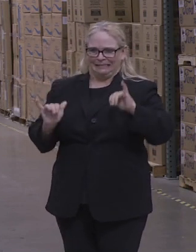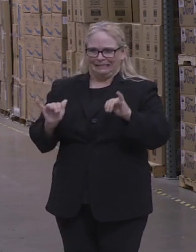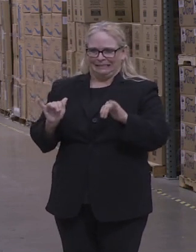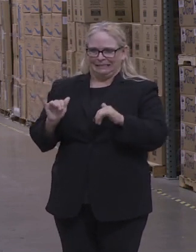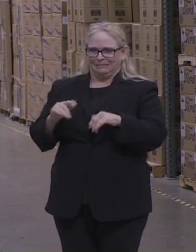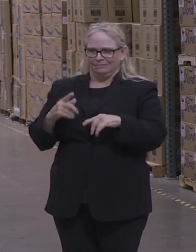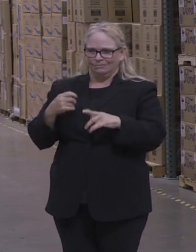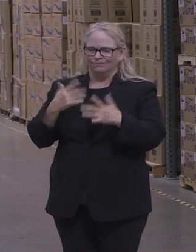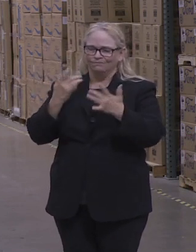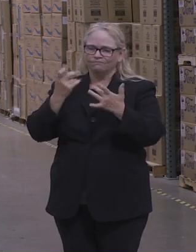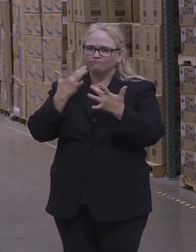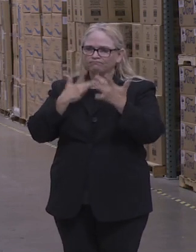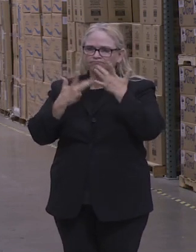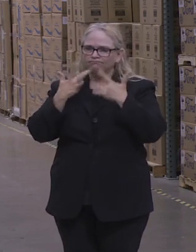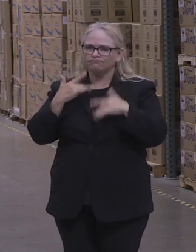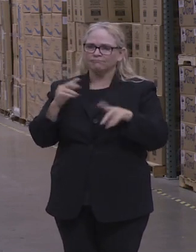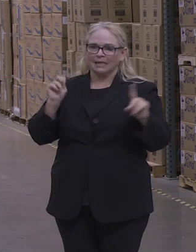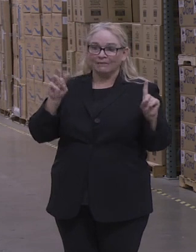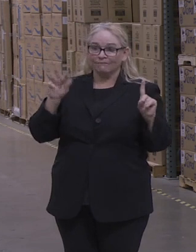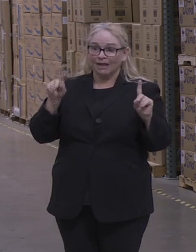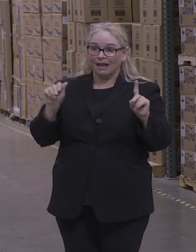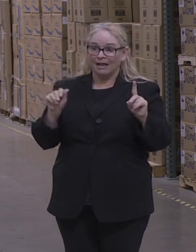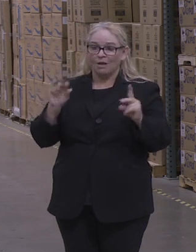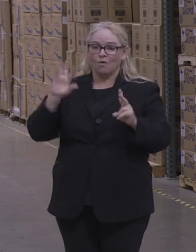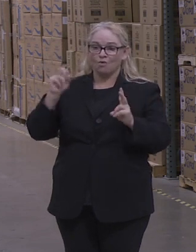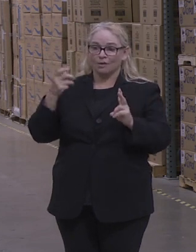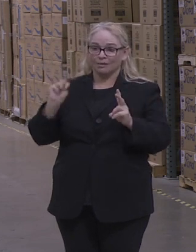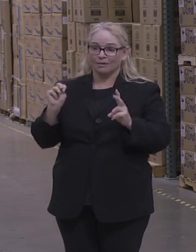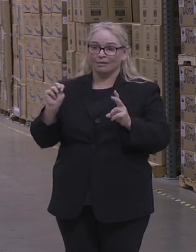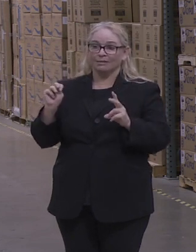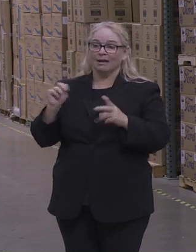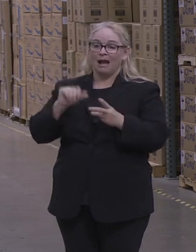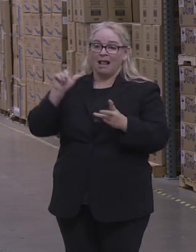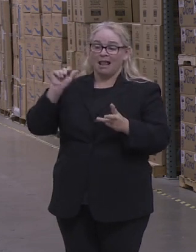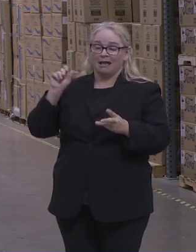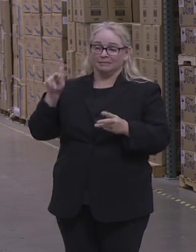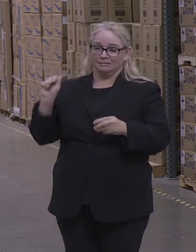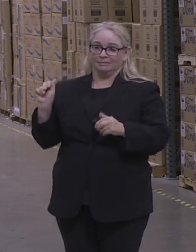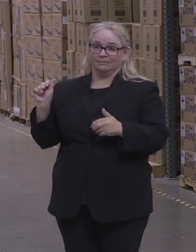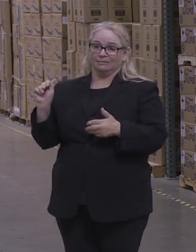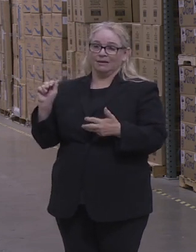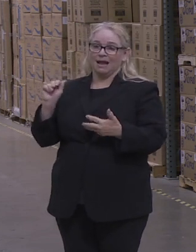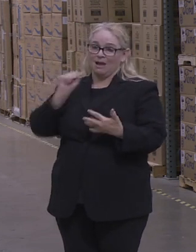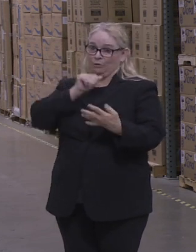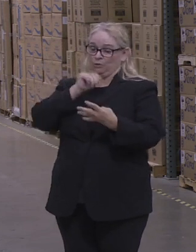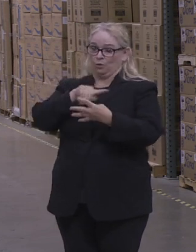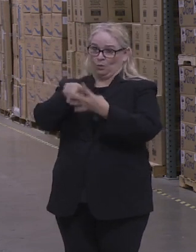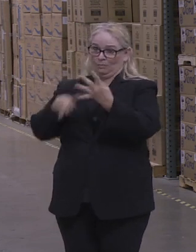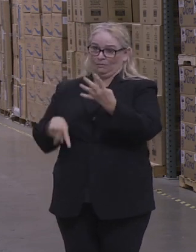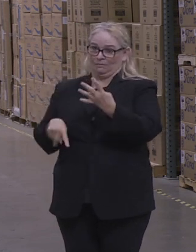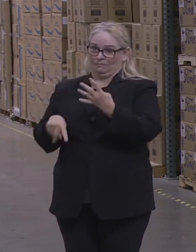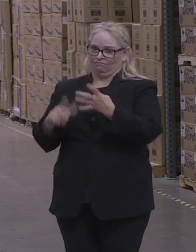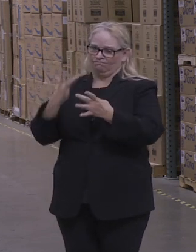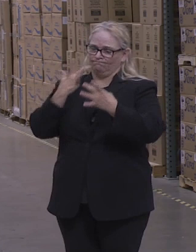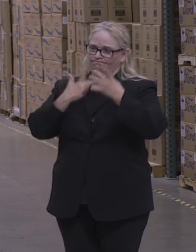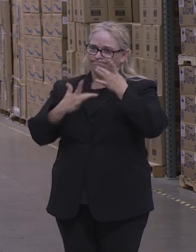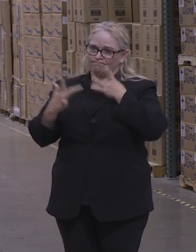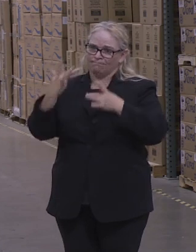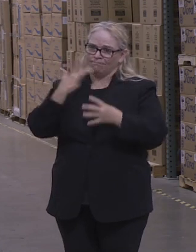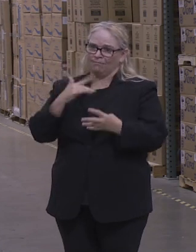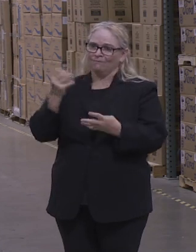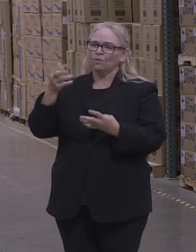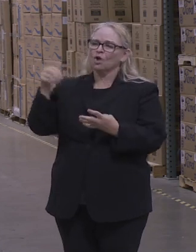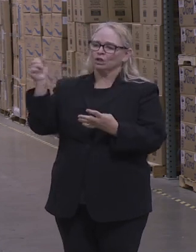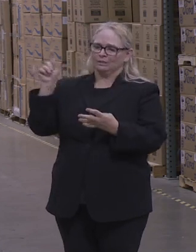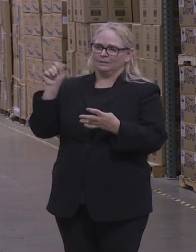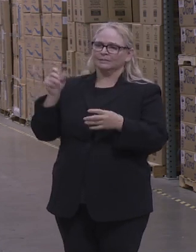and Oregon, Alaska and Arizona, those 4 states, and working with a few other states, I may have highlighted